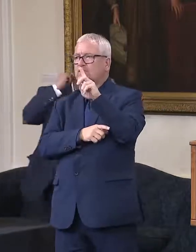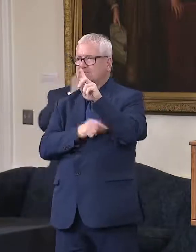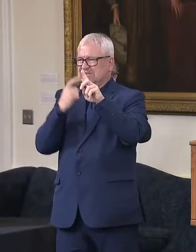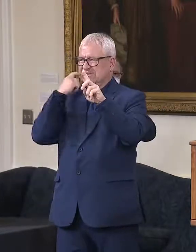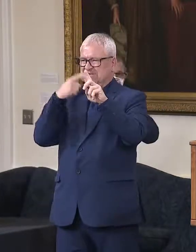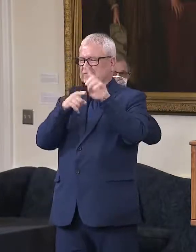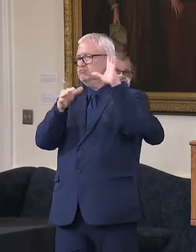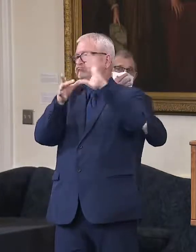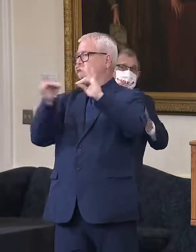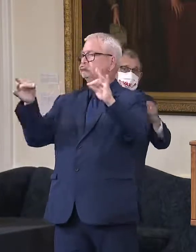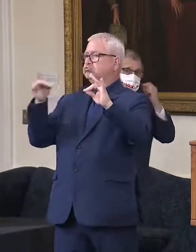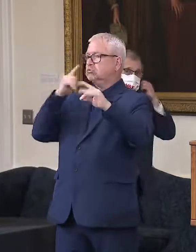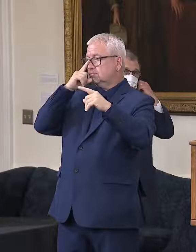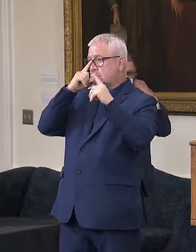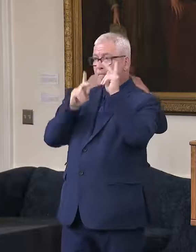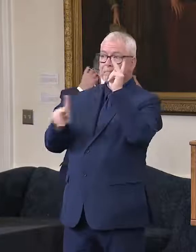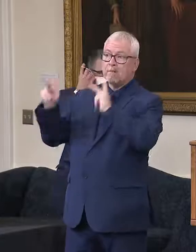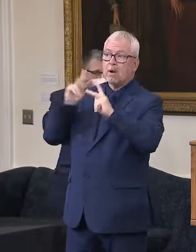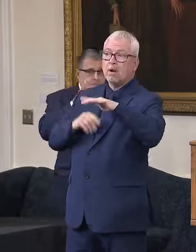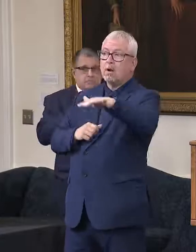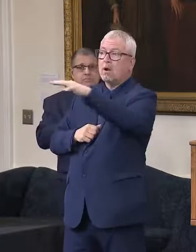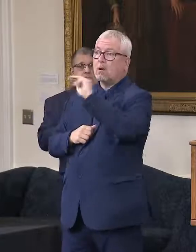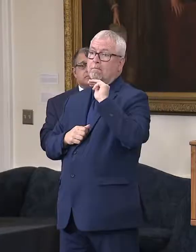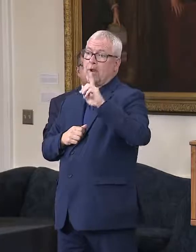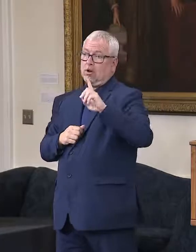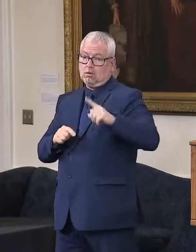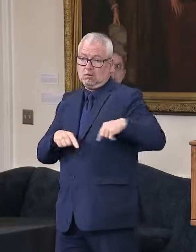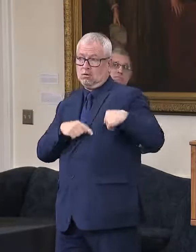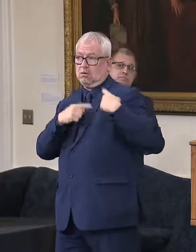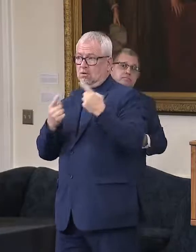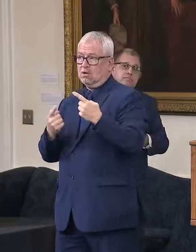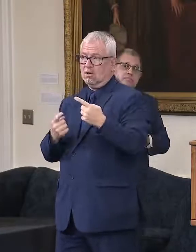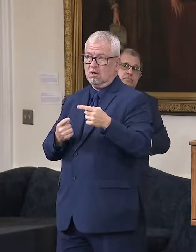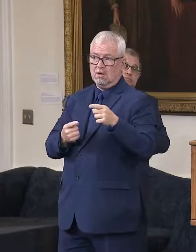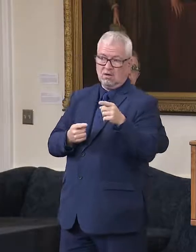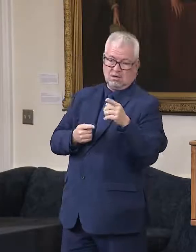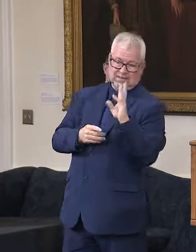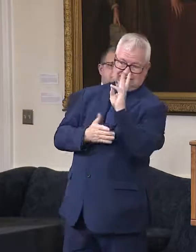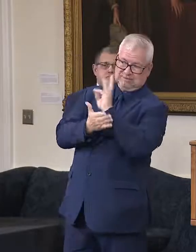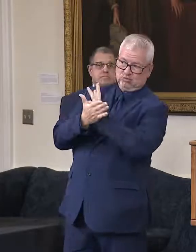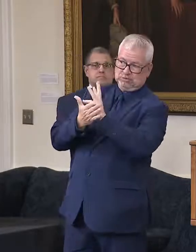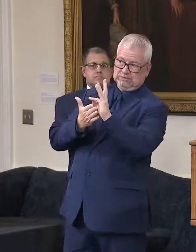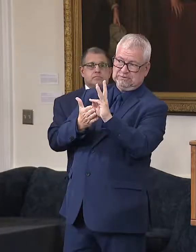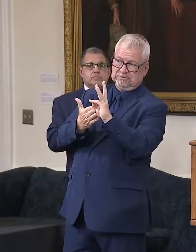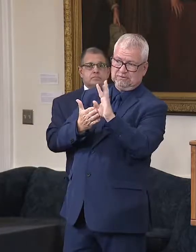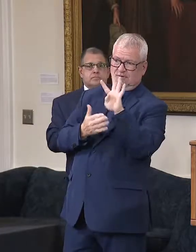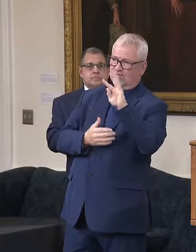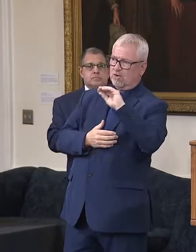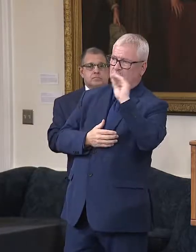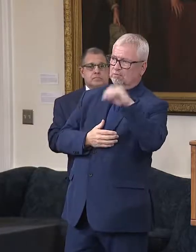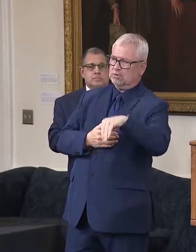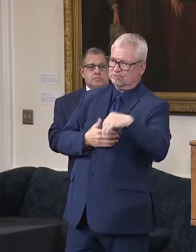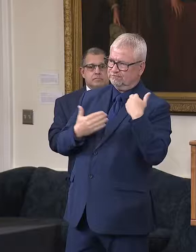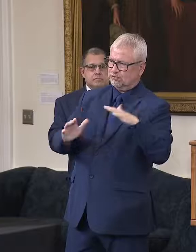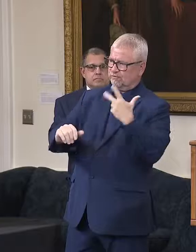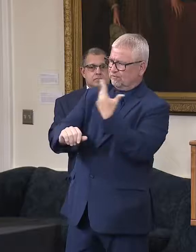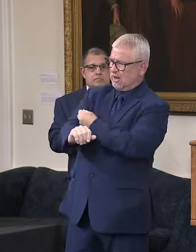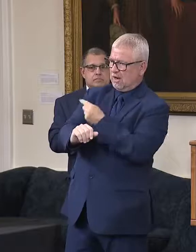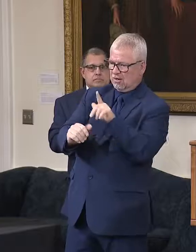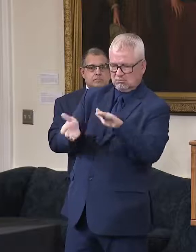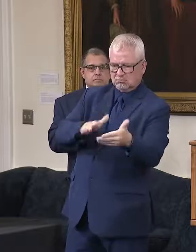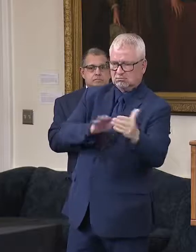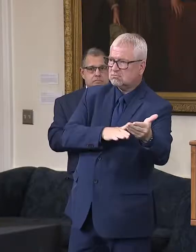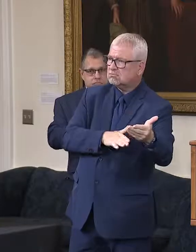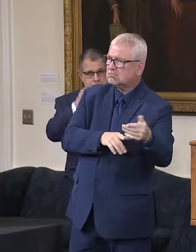deaths in Maryland over the last 6 to 8 weeks were related to people who were fully vaccinated against COVID. A, is that number accurate, and is that